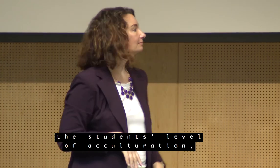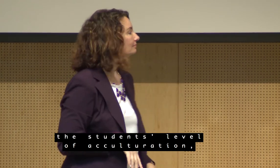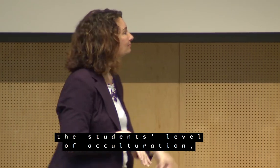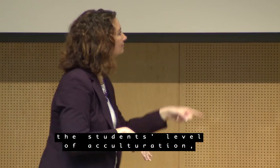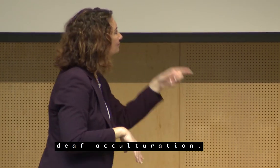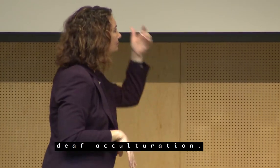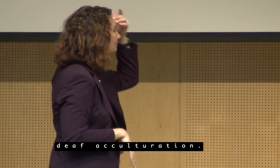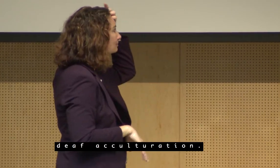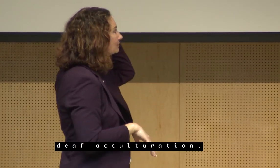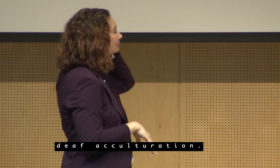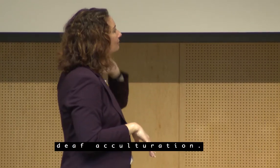deaf acculturation.